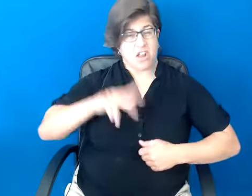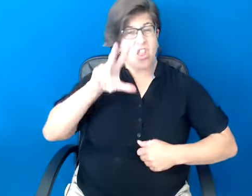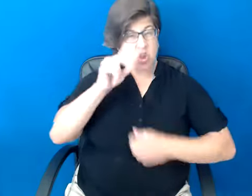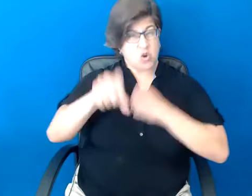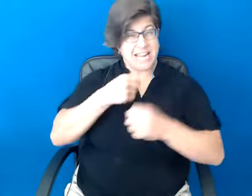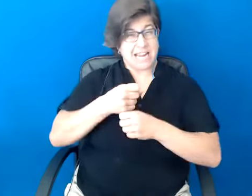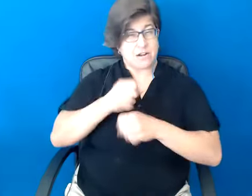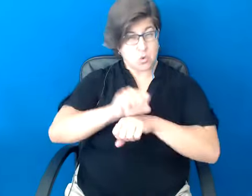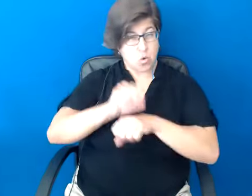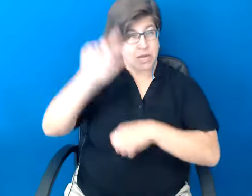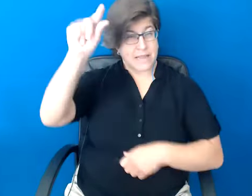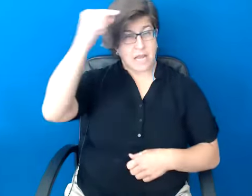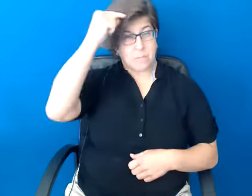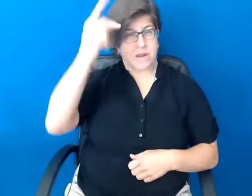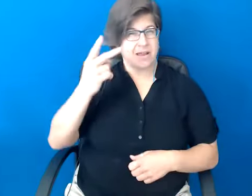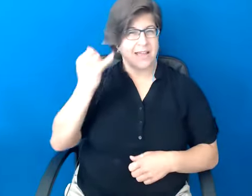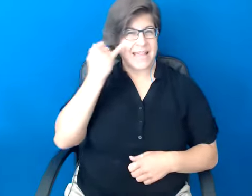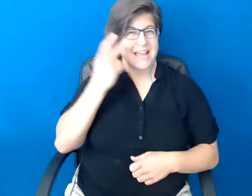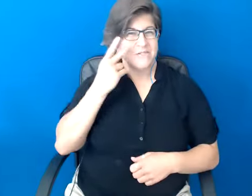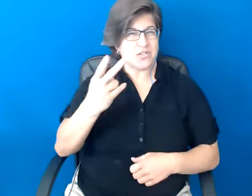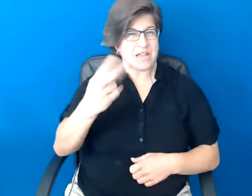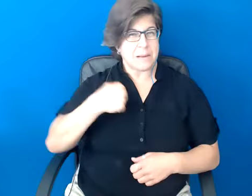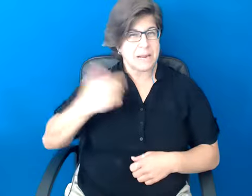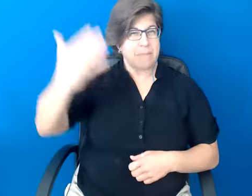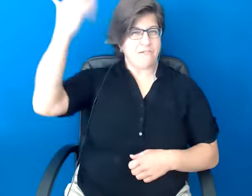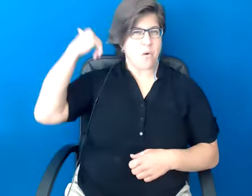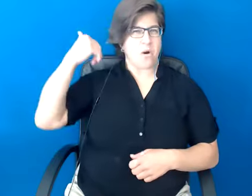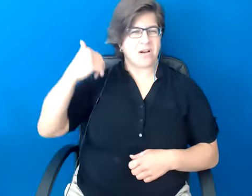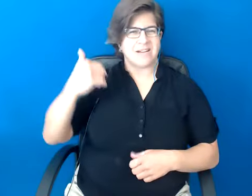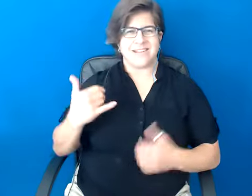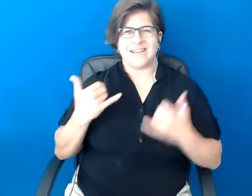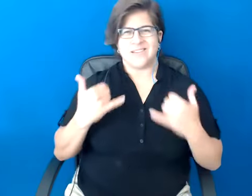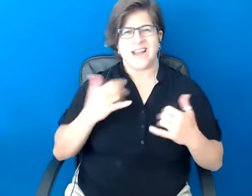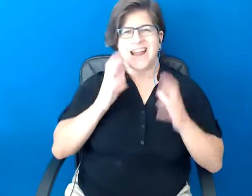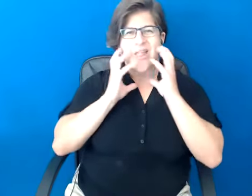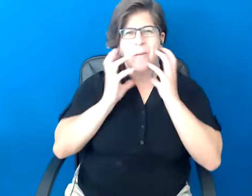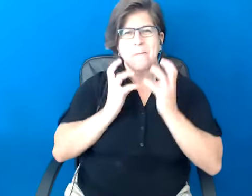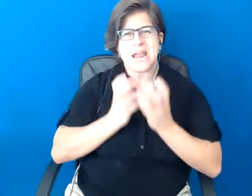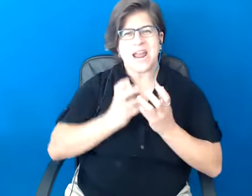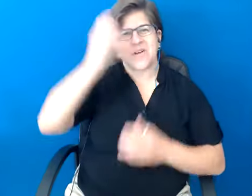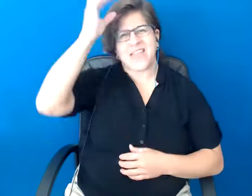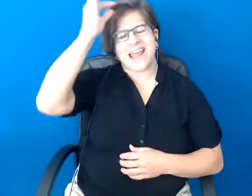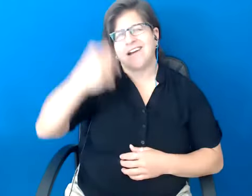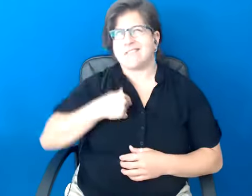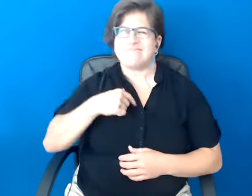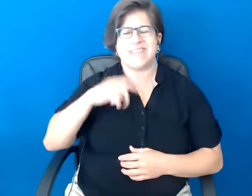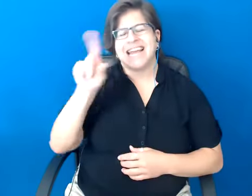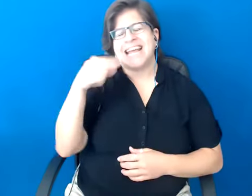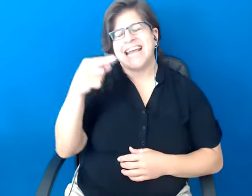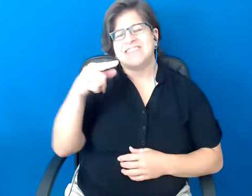I've worked for the government. I served in the military for 30 years. So if anybody's seen me before, right? So the hair and the beard and all that stuff is